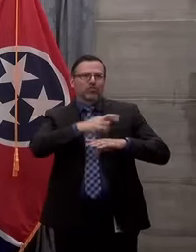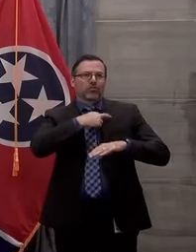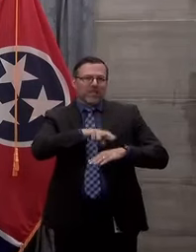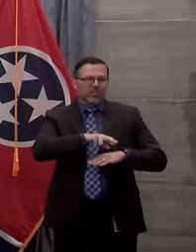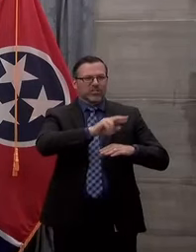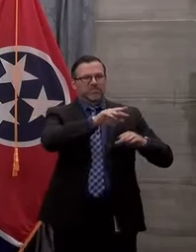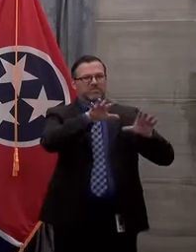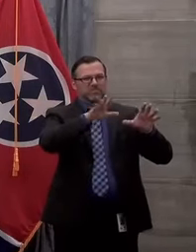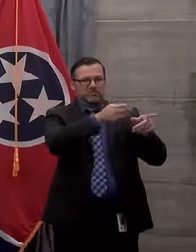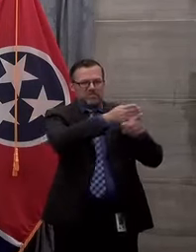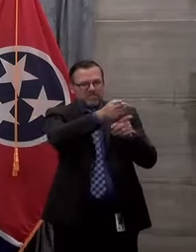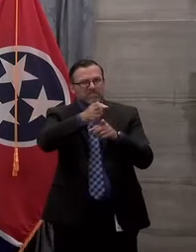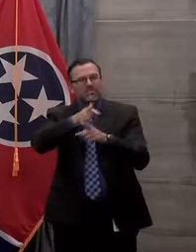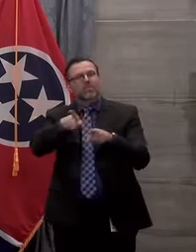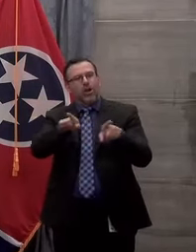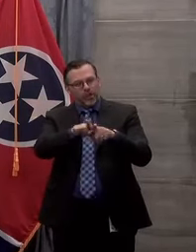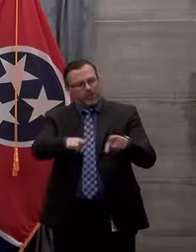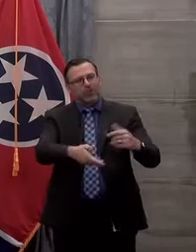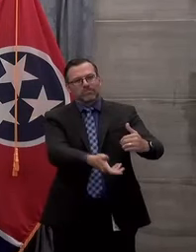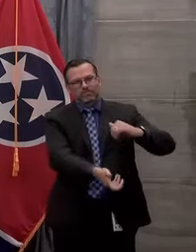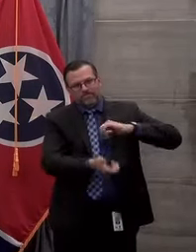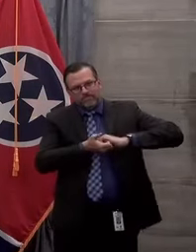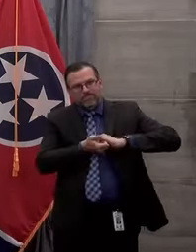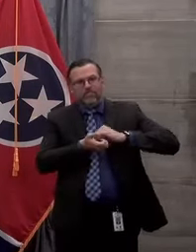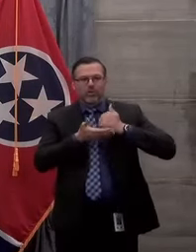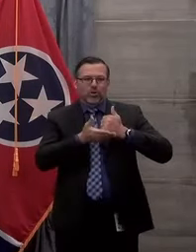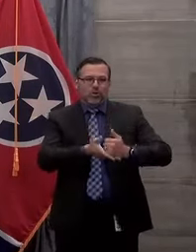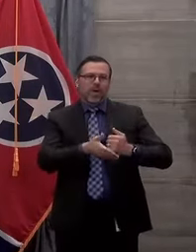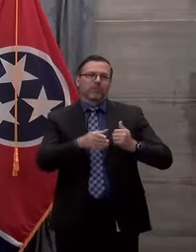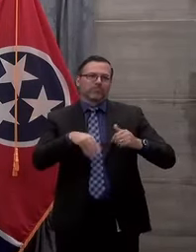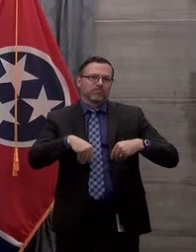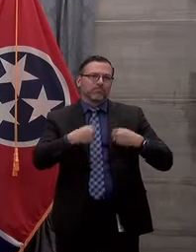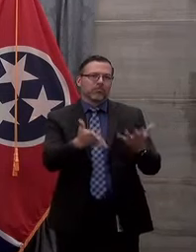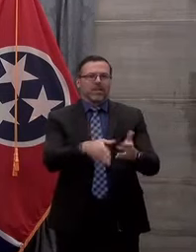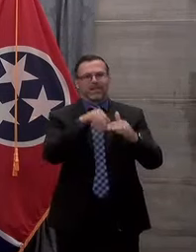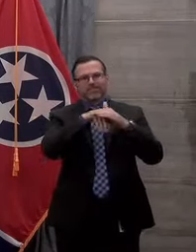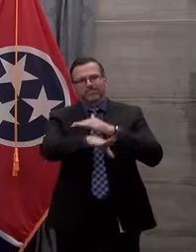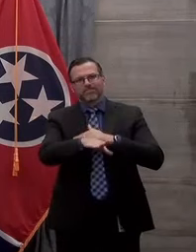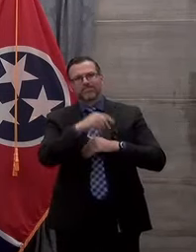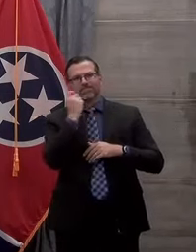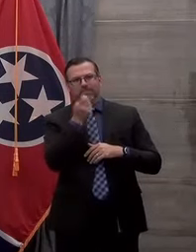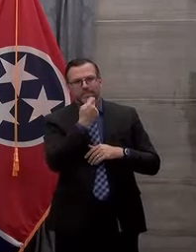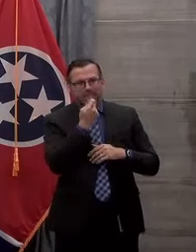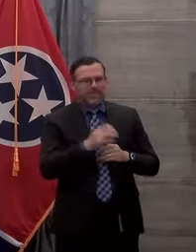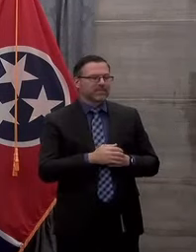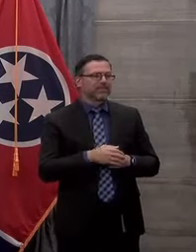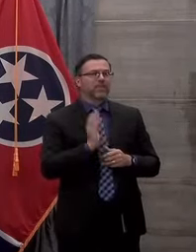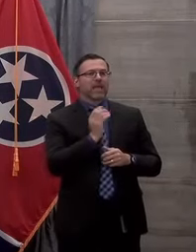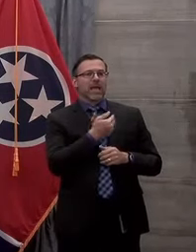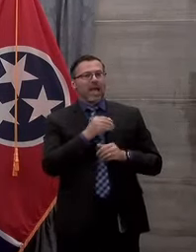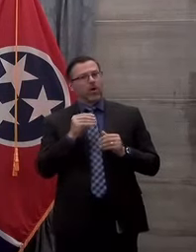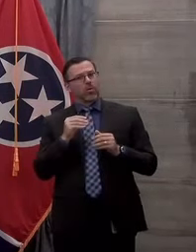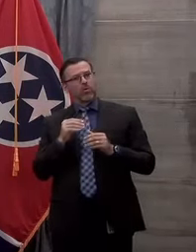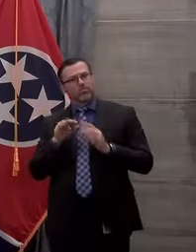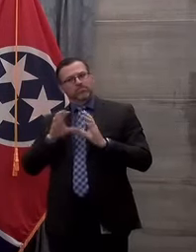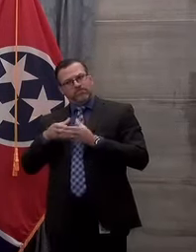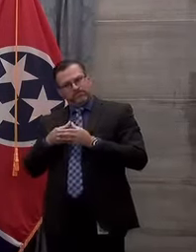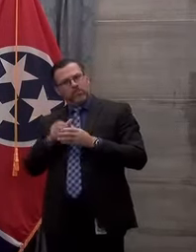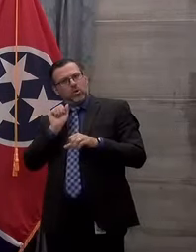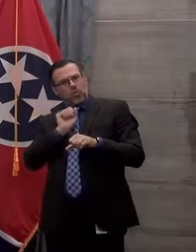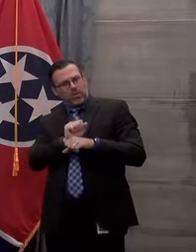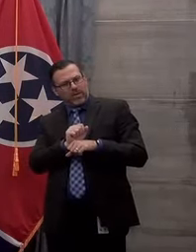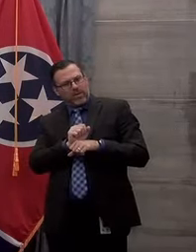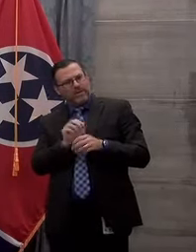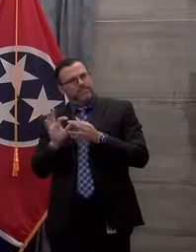trusted partner in the work that we're doing in terms of COVID response. Our offices is working